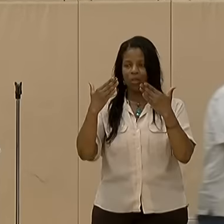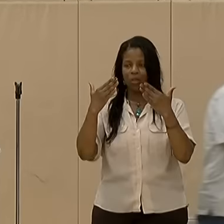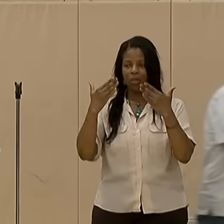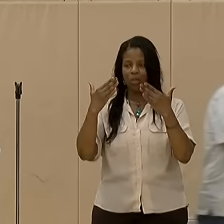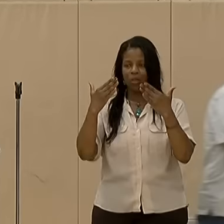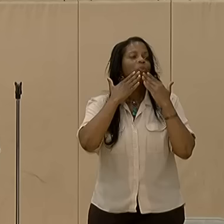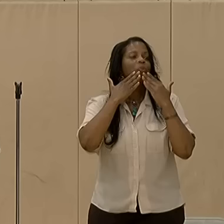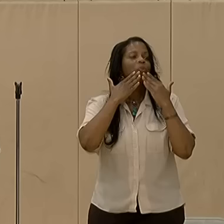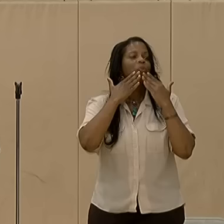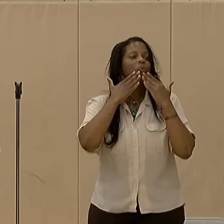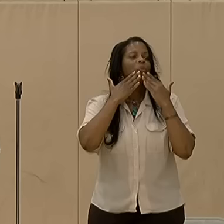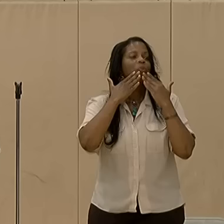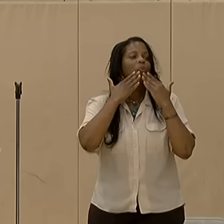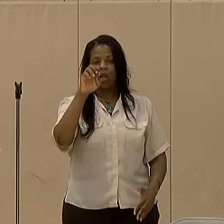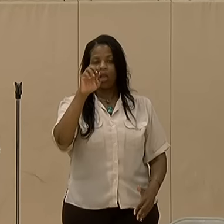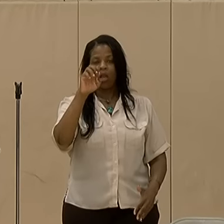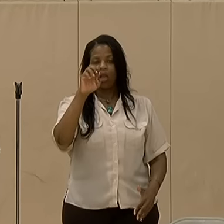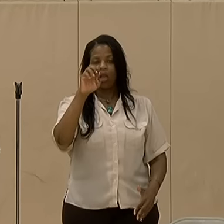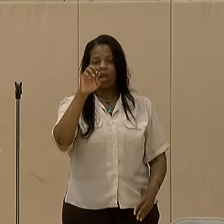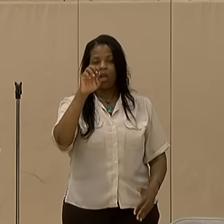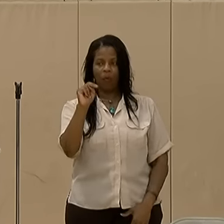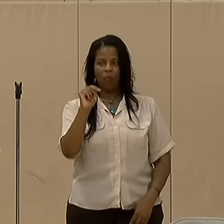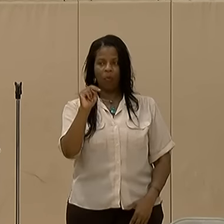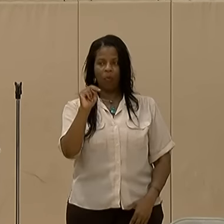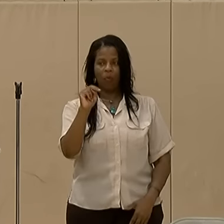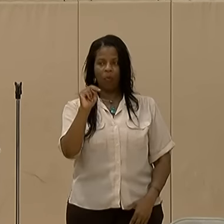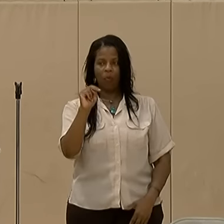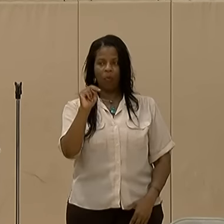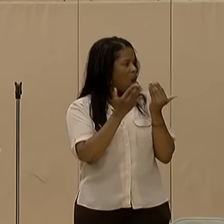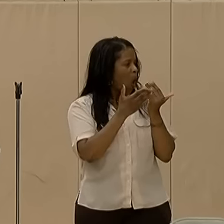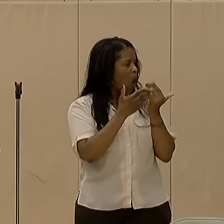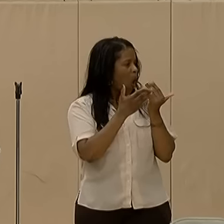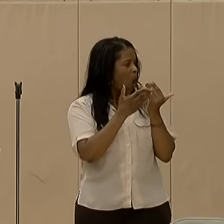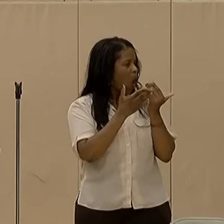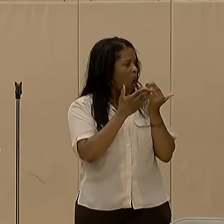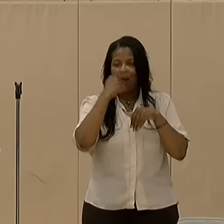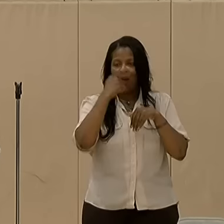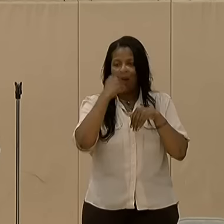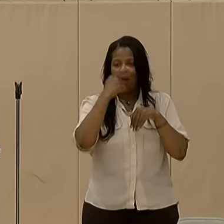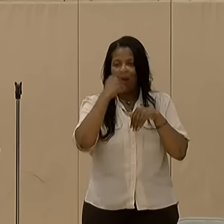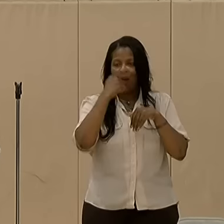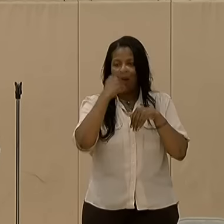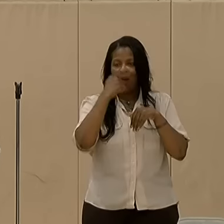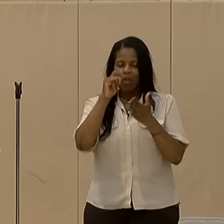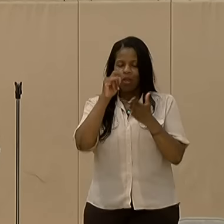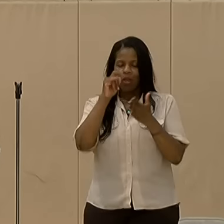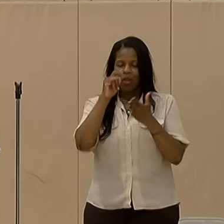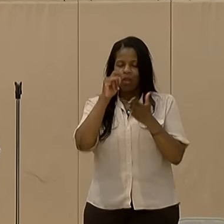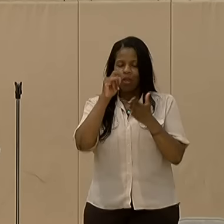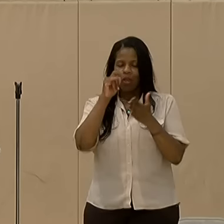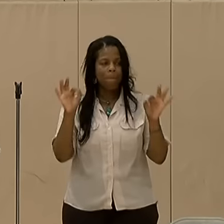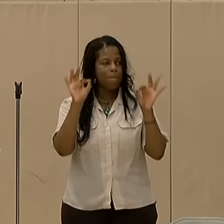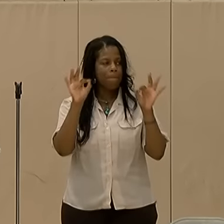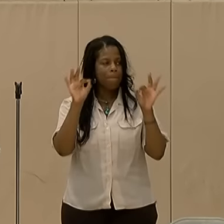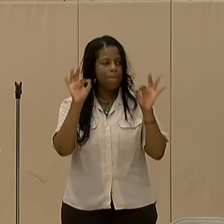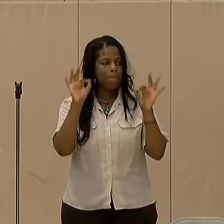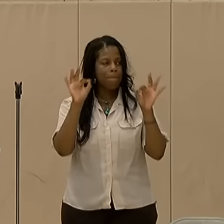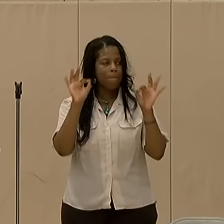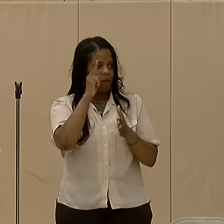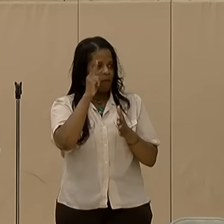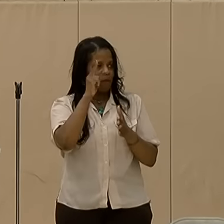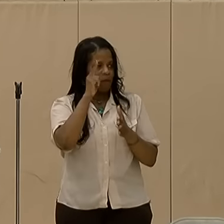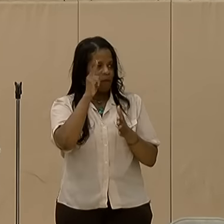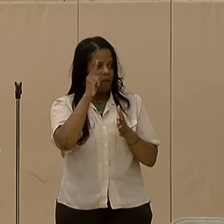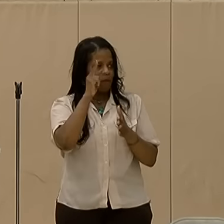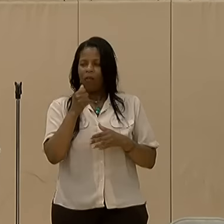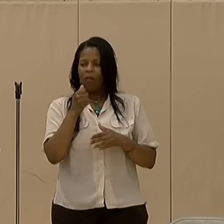Thank you, Kevin. We're just about to open up the questions for you because I know that's an important part of this. I just want to make a